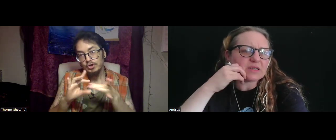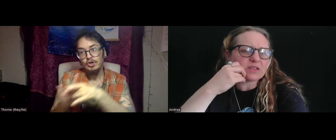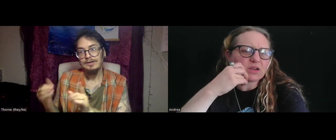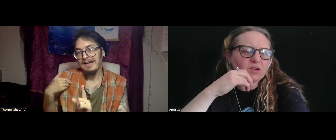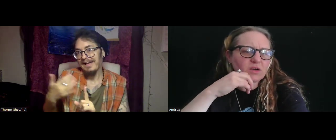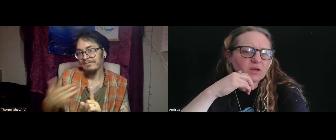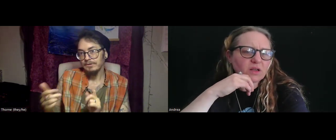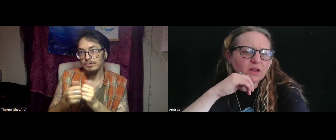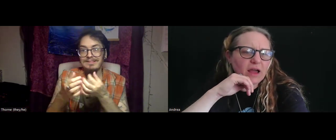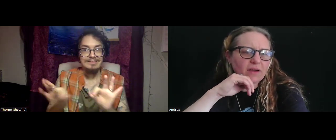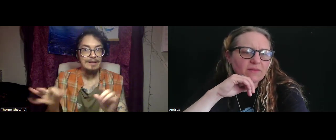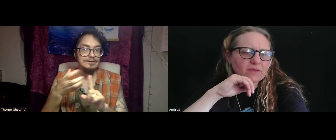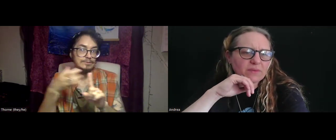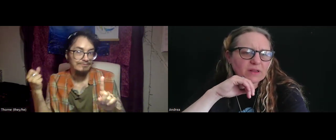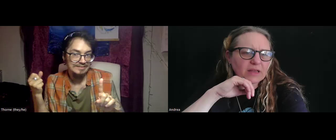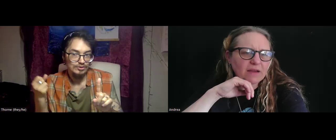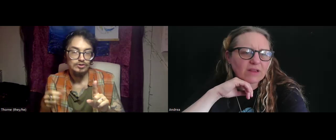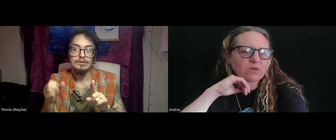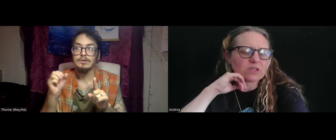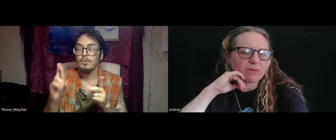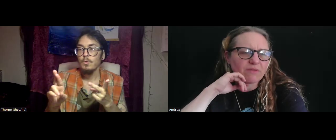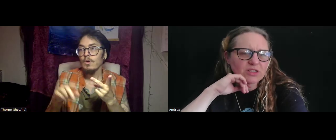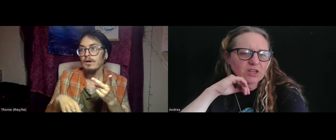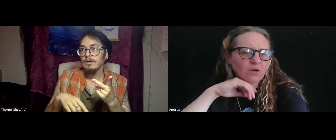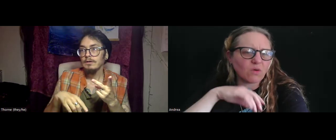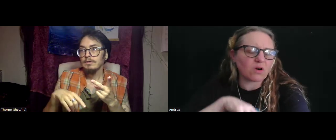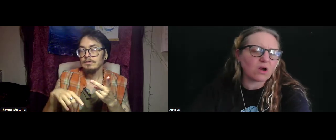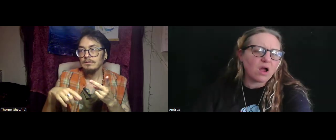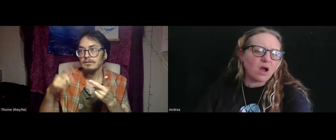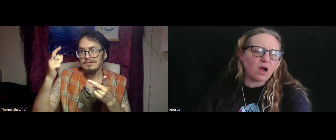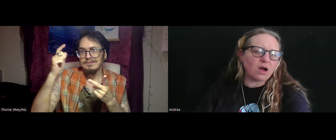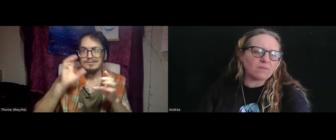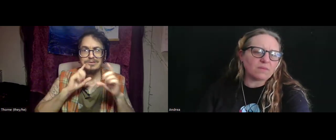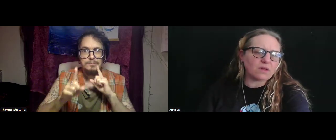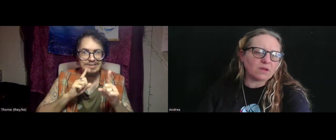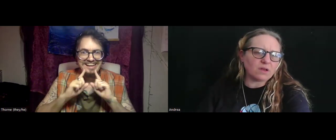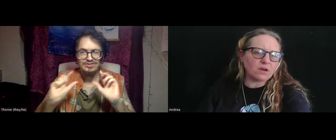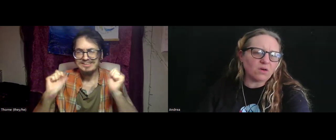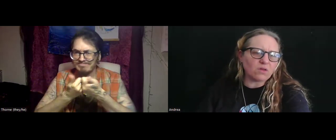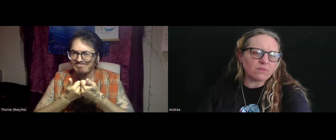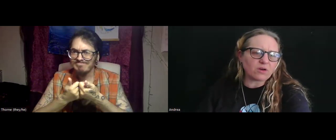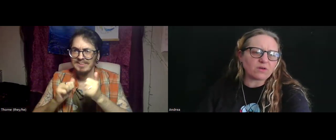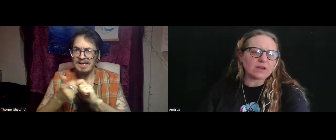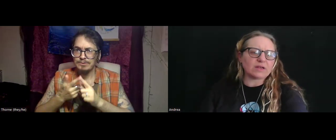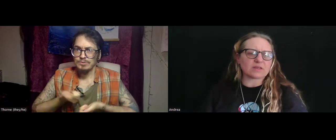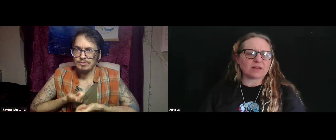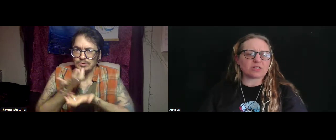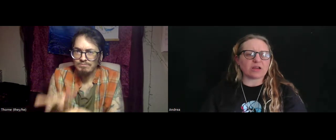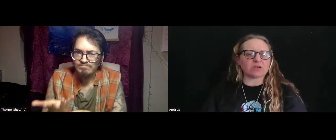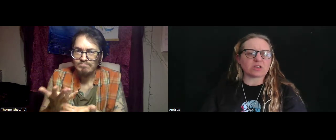Pisces could typically have language deprivation, or, um, the Mercury is kind of challenging of